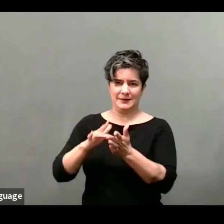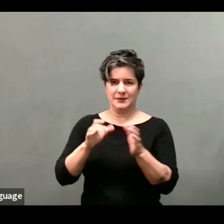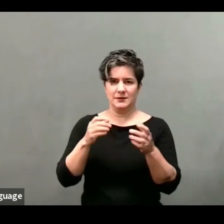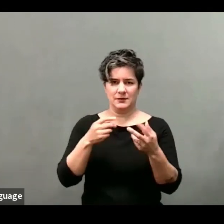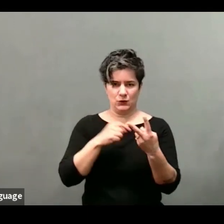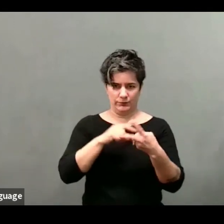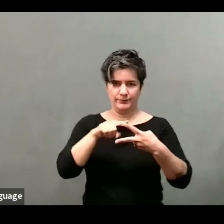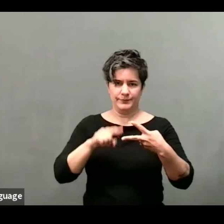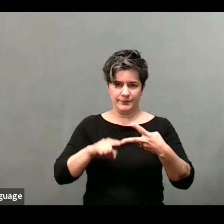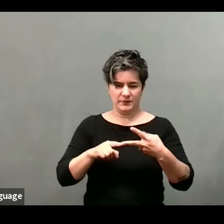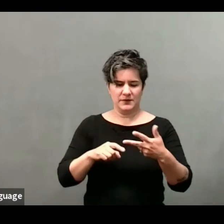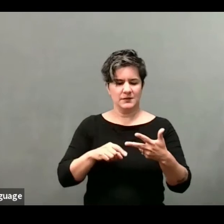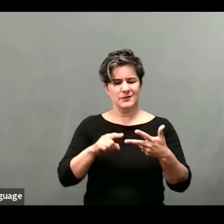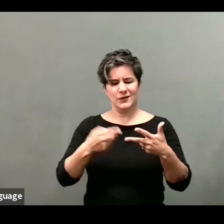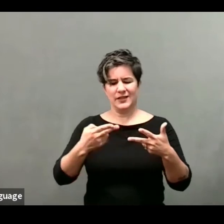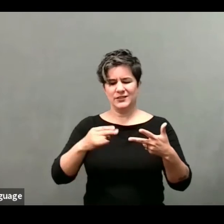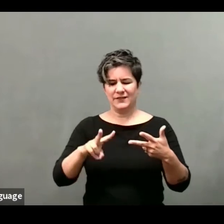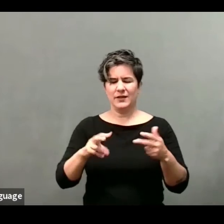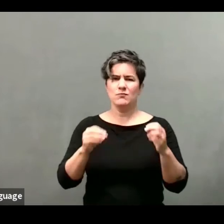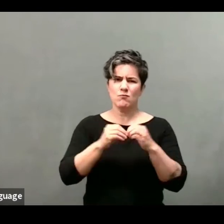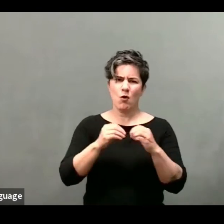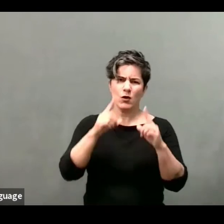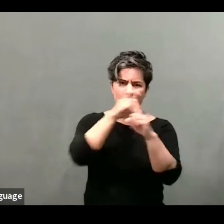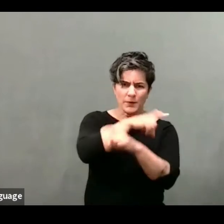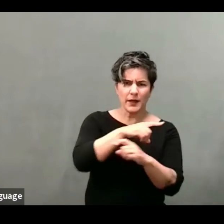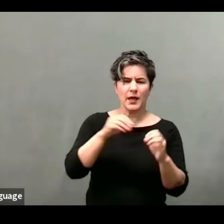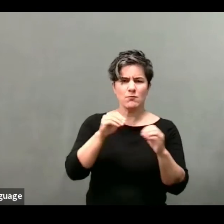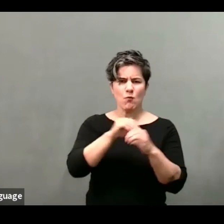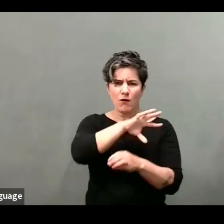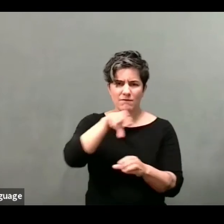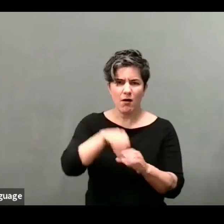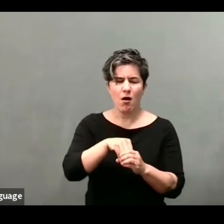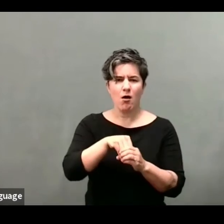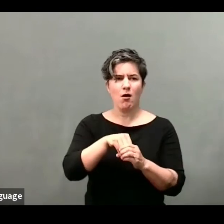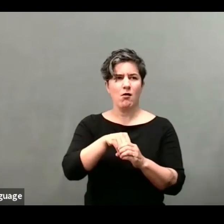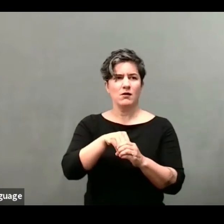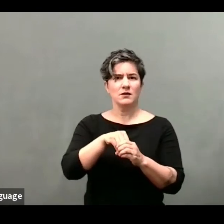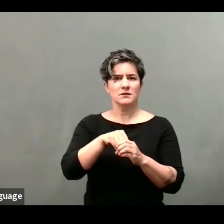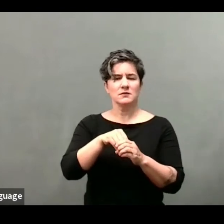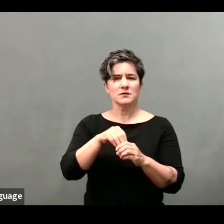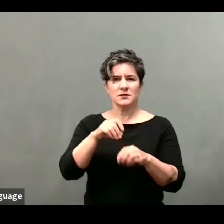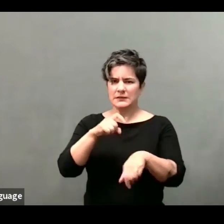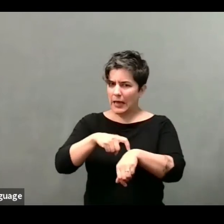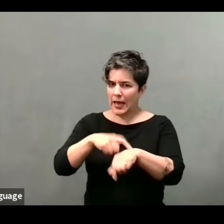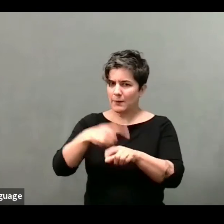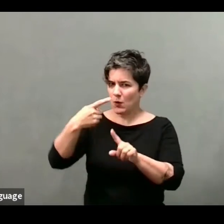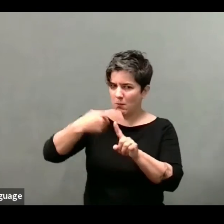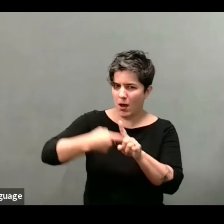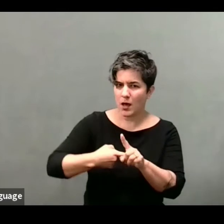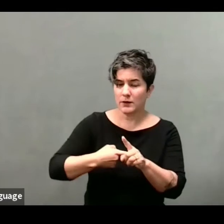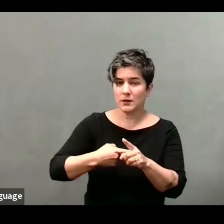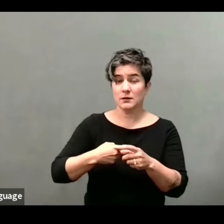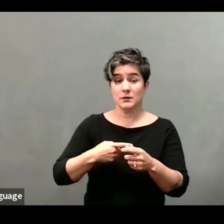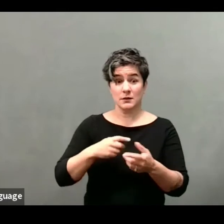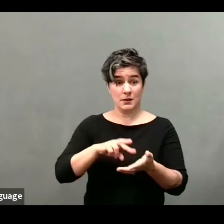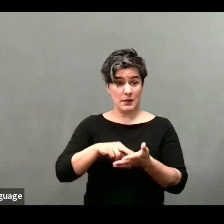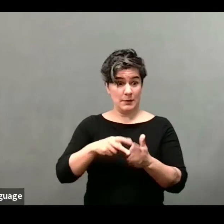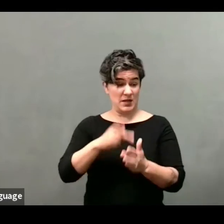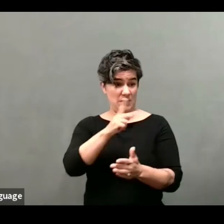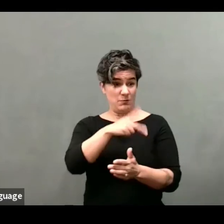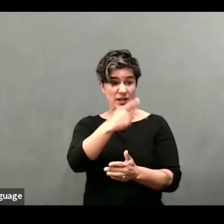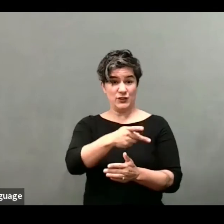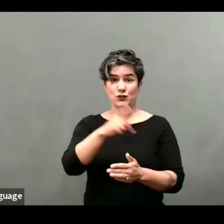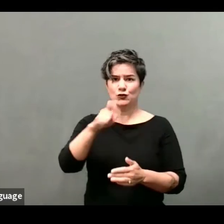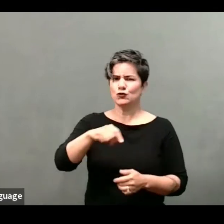it's more involved, it's got more follow-up. I don't want any of that to mean, though, that a patient doesn't have the option to get